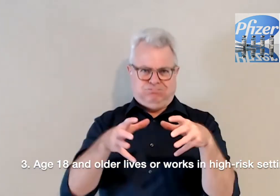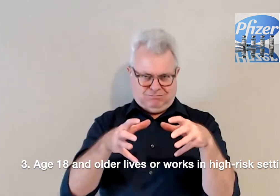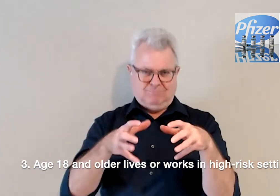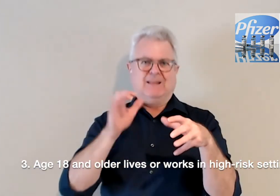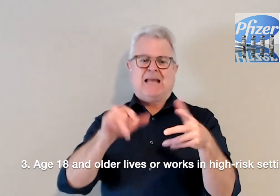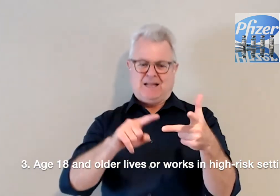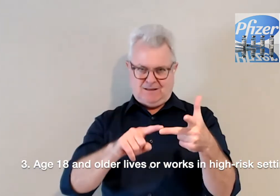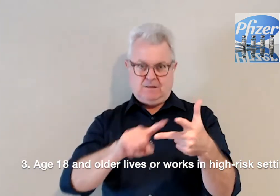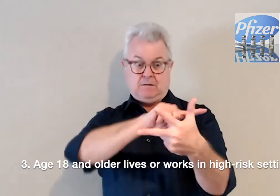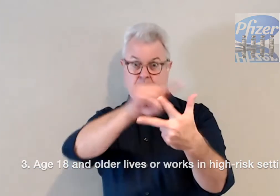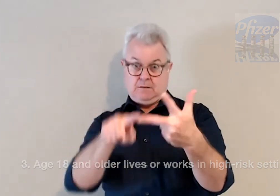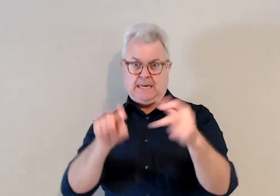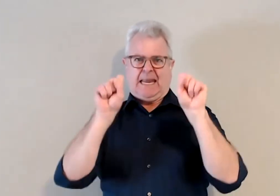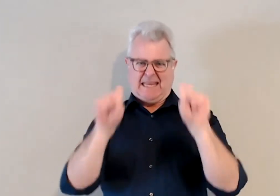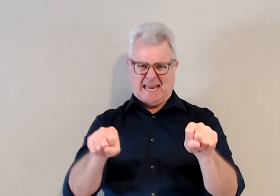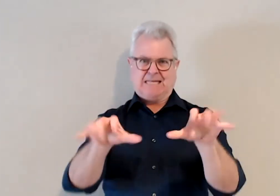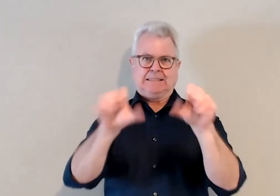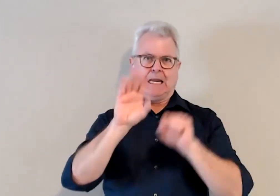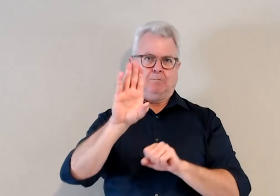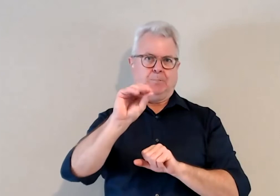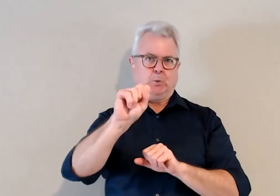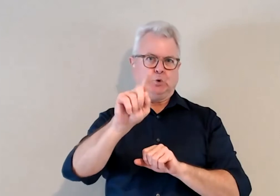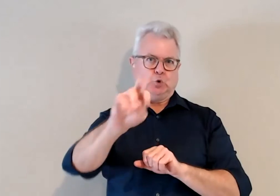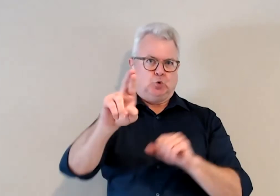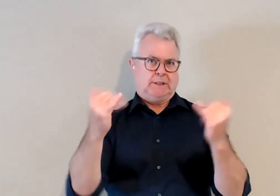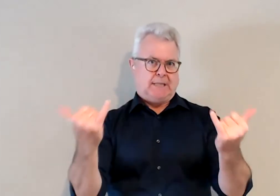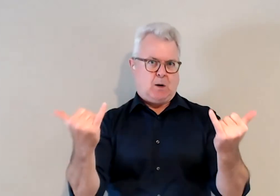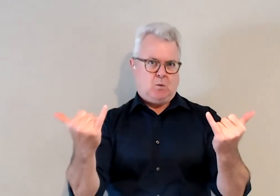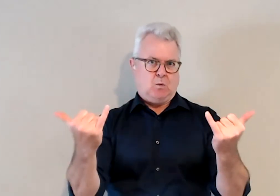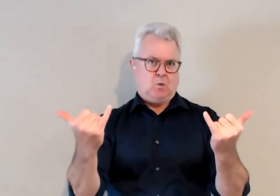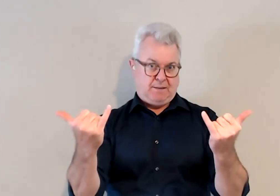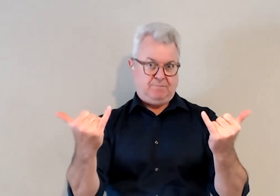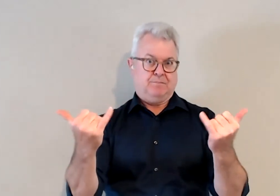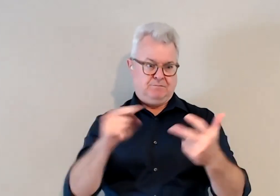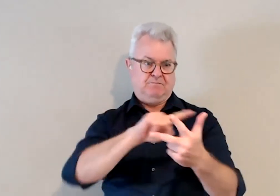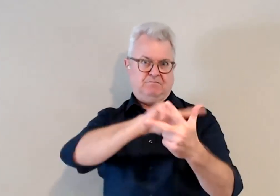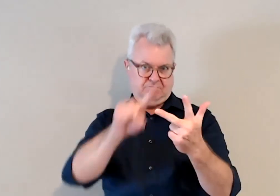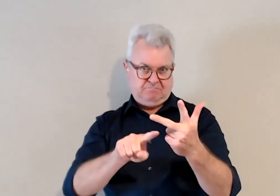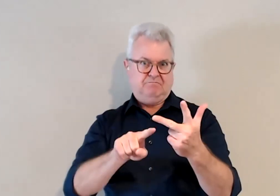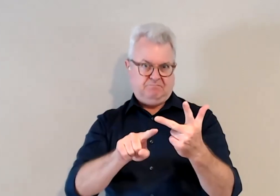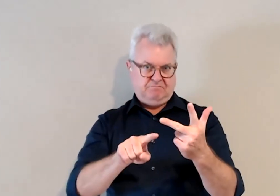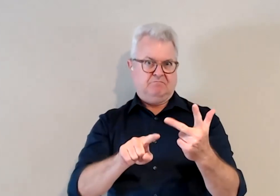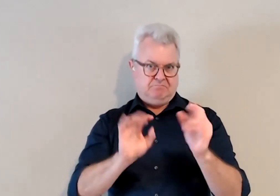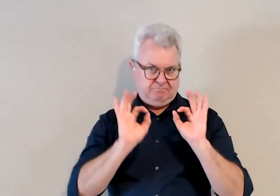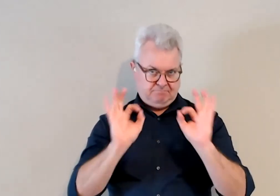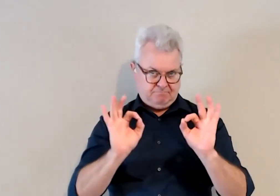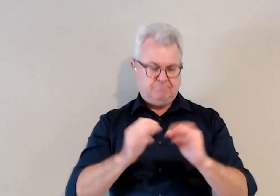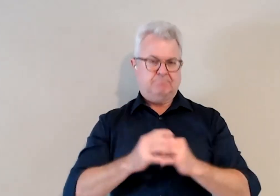setting, a hospital setting, or a factory setting. Those people would be considered high risk because they're in congregate